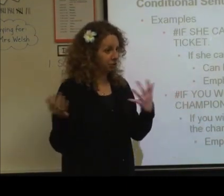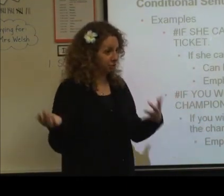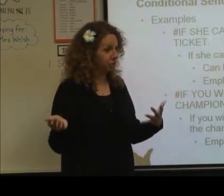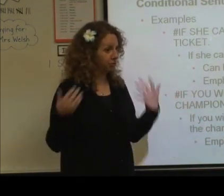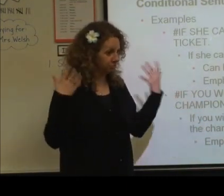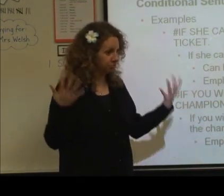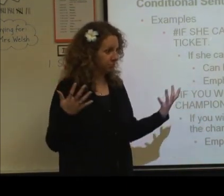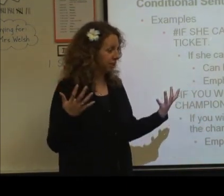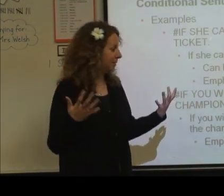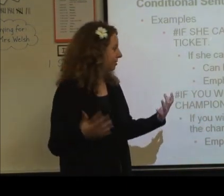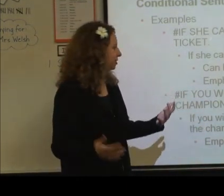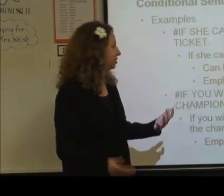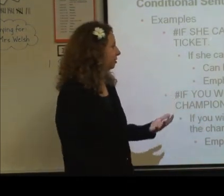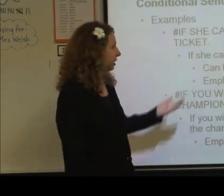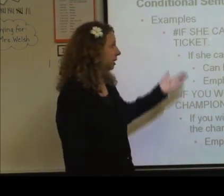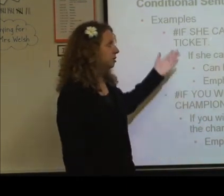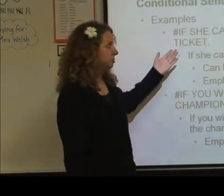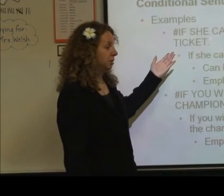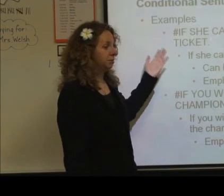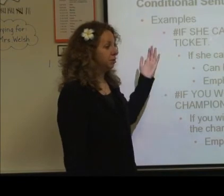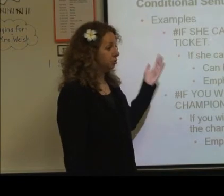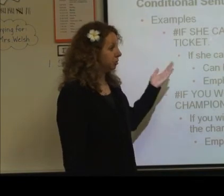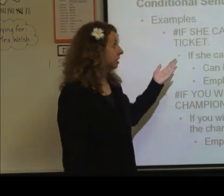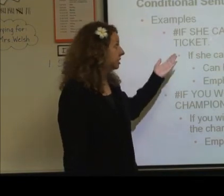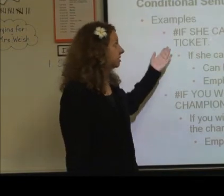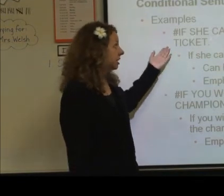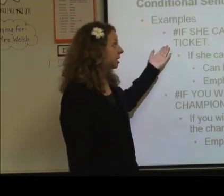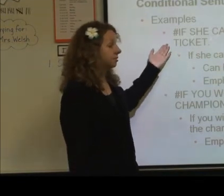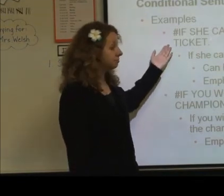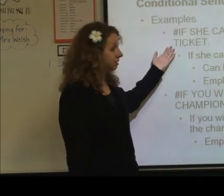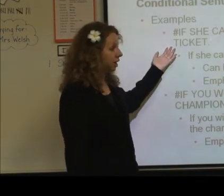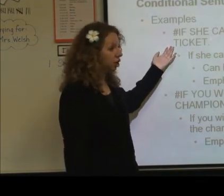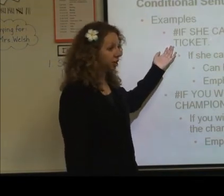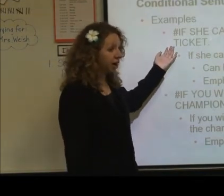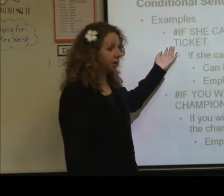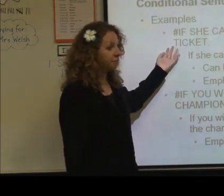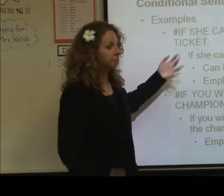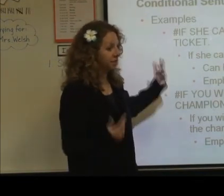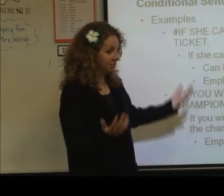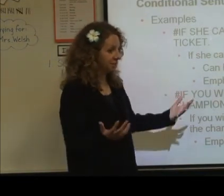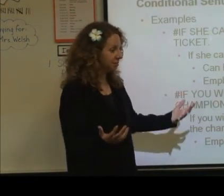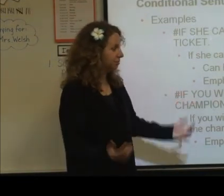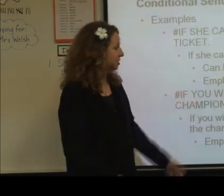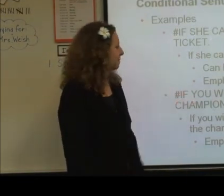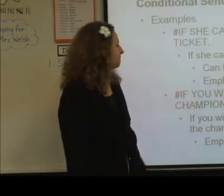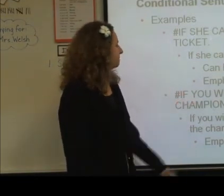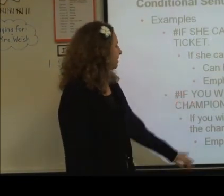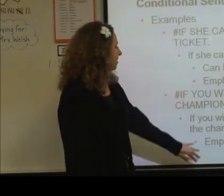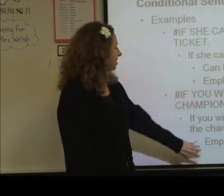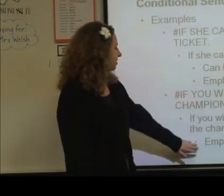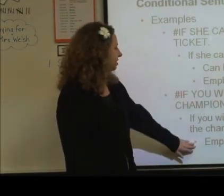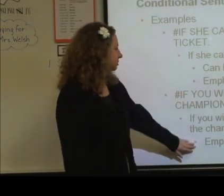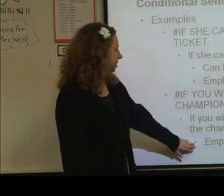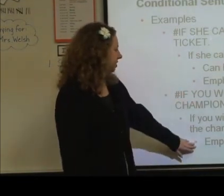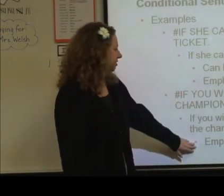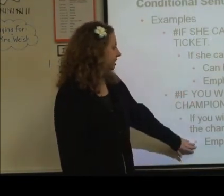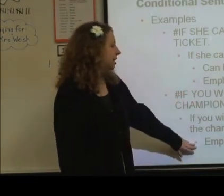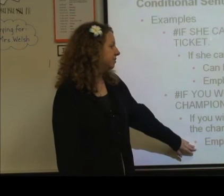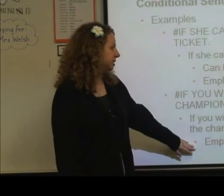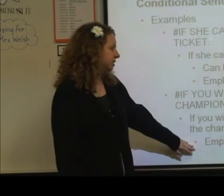too, so think about this, you know, like, maybe you really need to, like, get her to come because, yeah. And then in this one, then it emphasizes